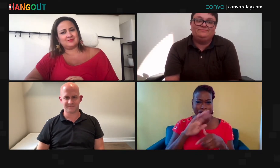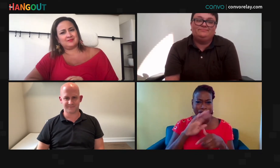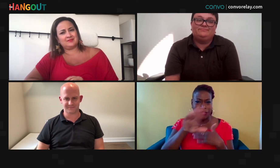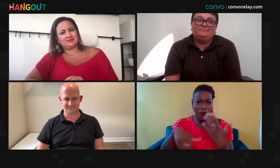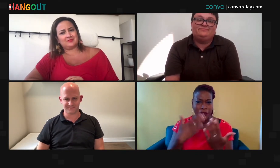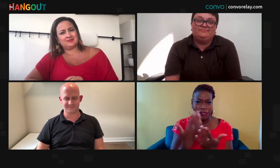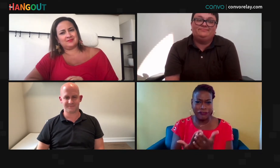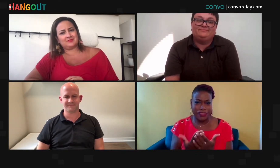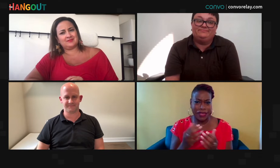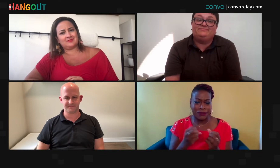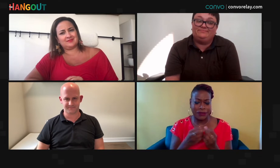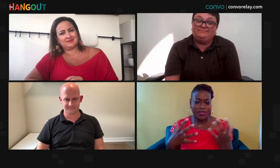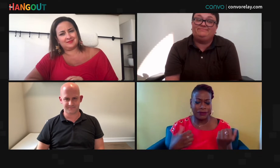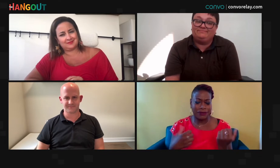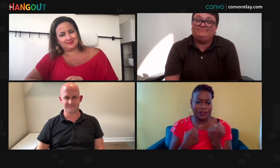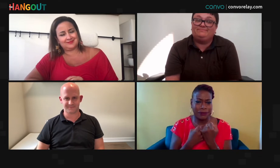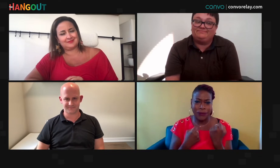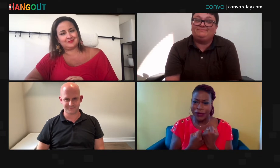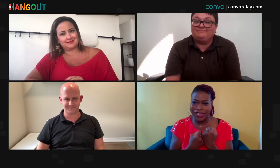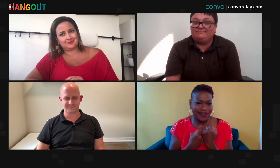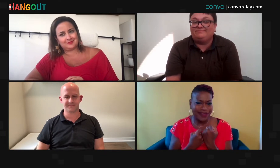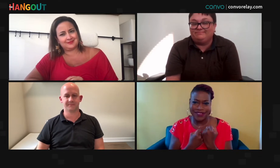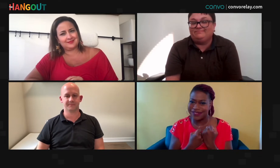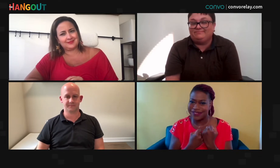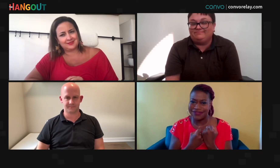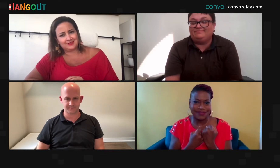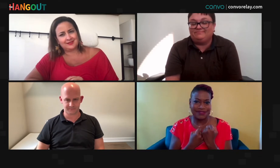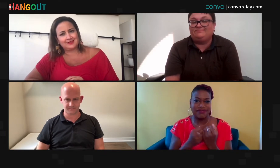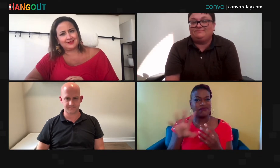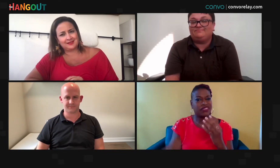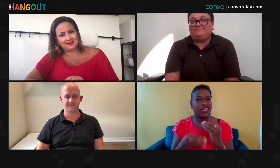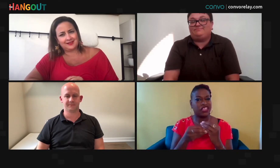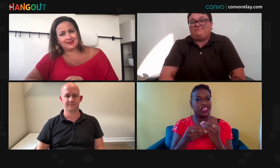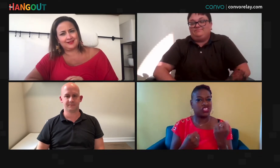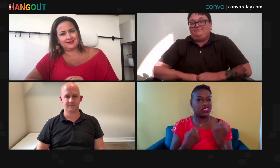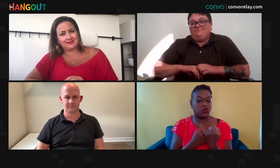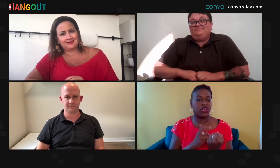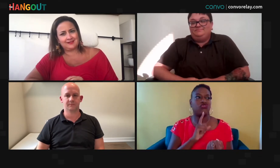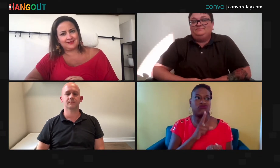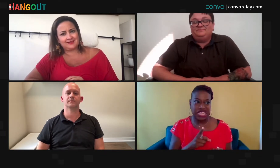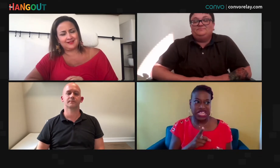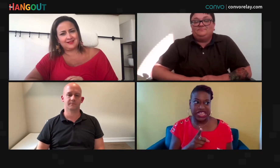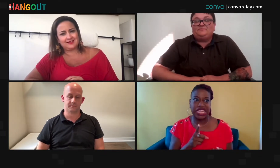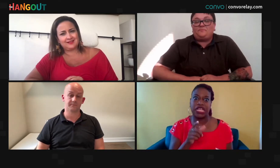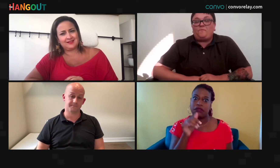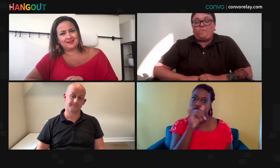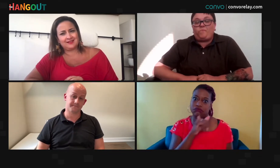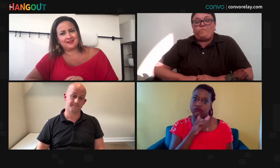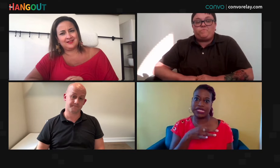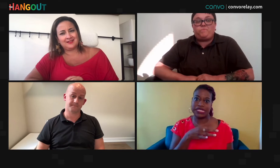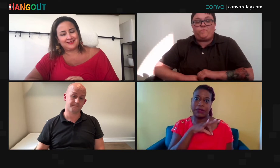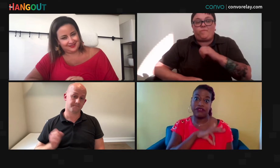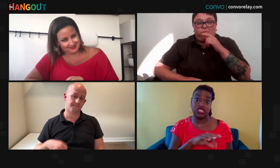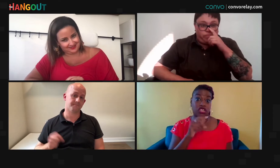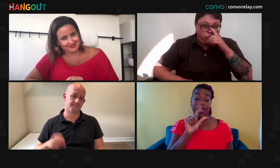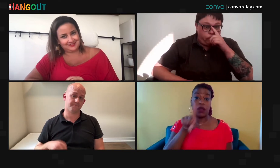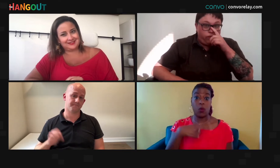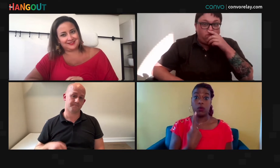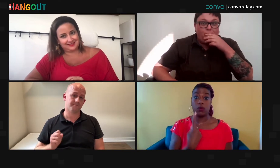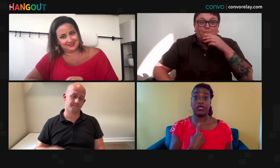how can a person manage all of that without support? So additional support is